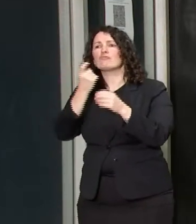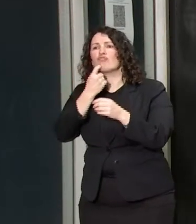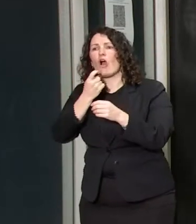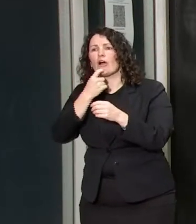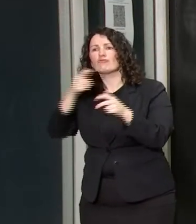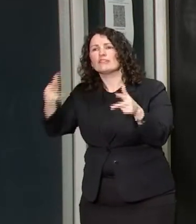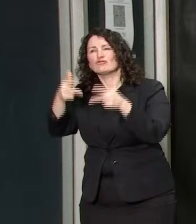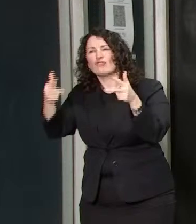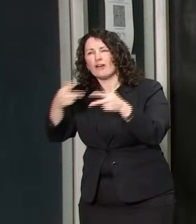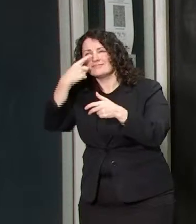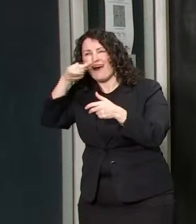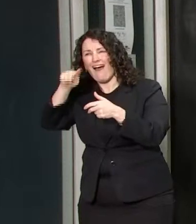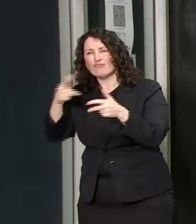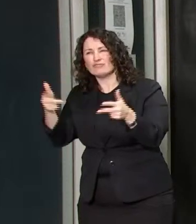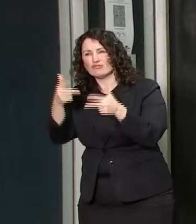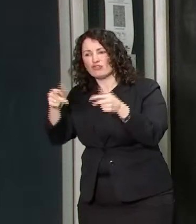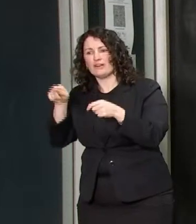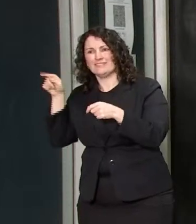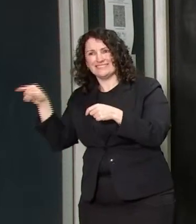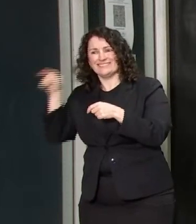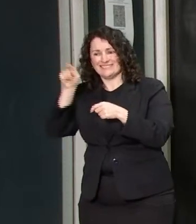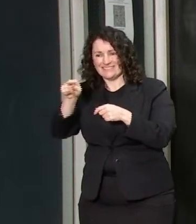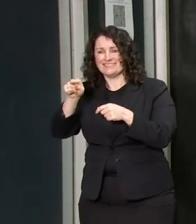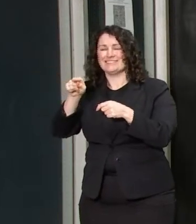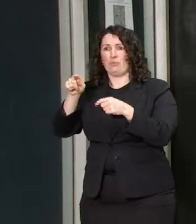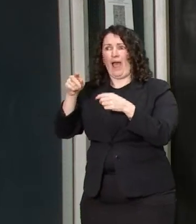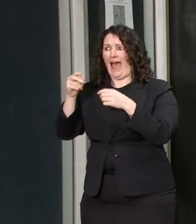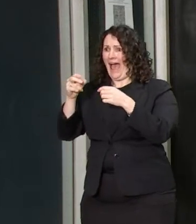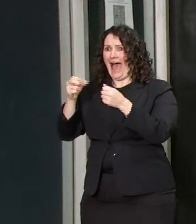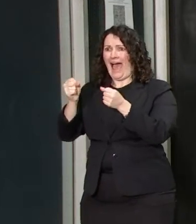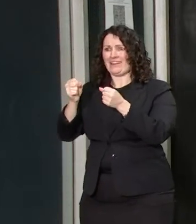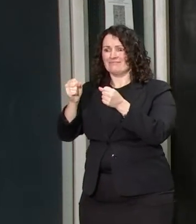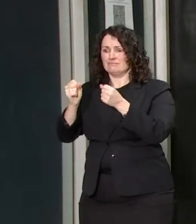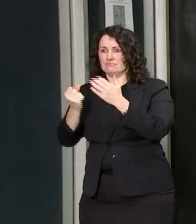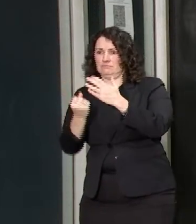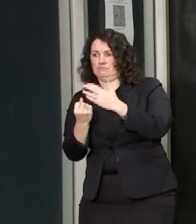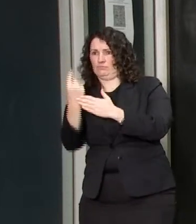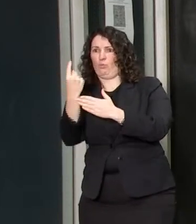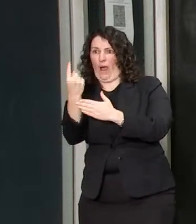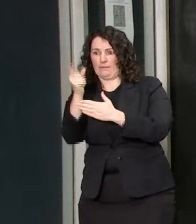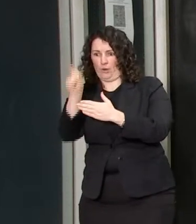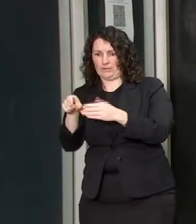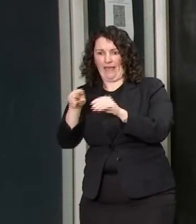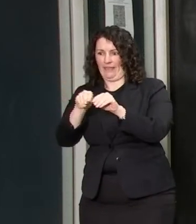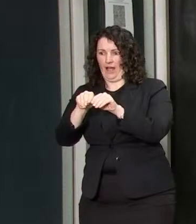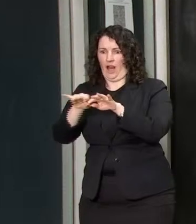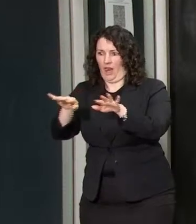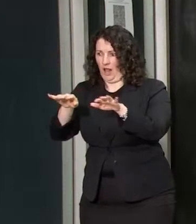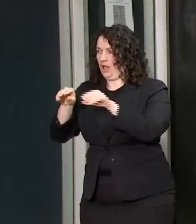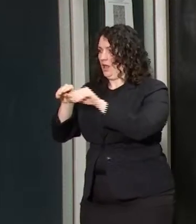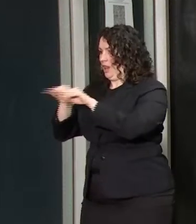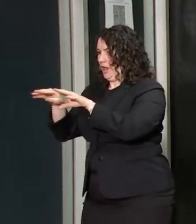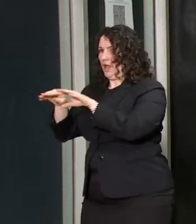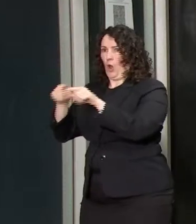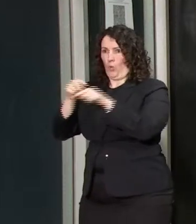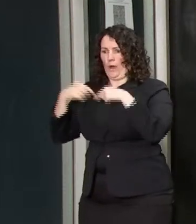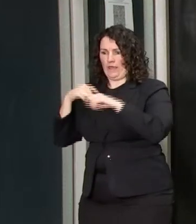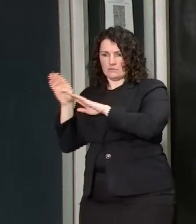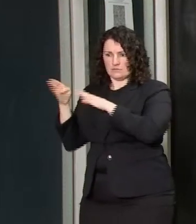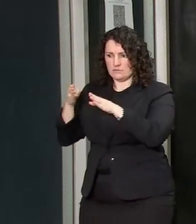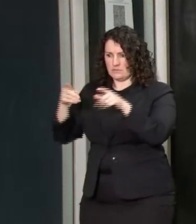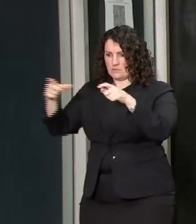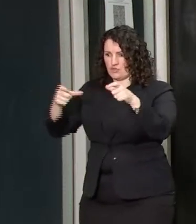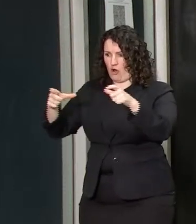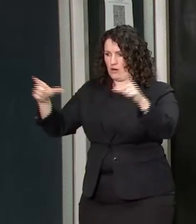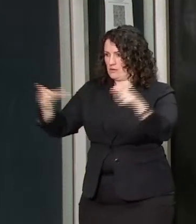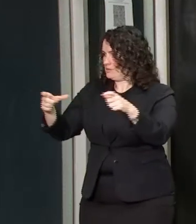We've had single individuals exposing a number of sites in Victoria without a lockdown, without a circuit breaker, because contact